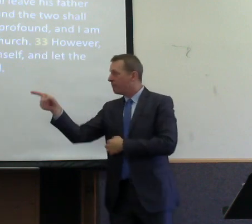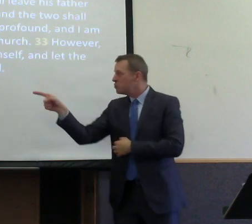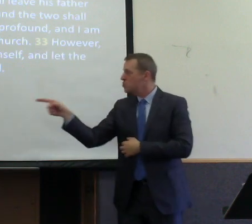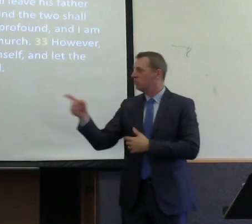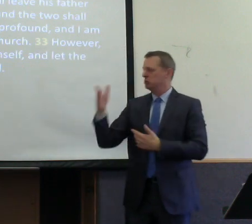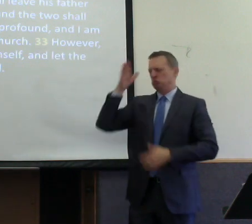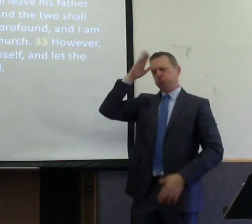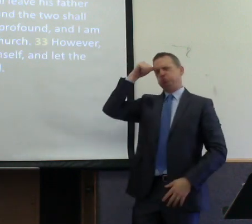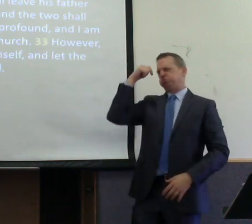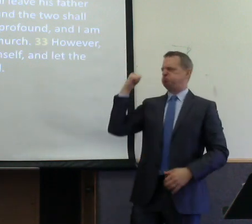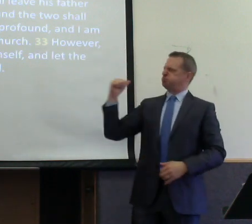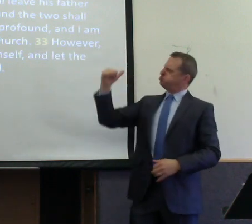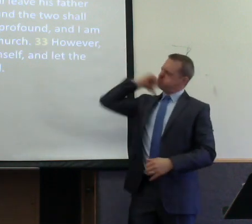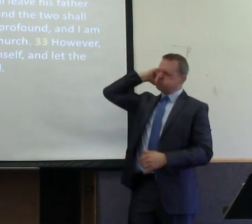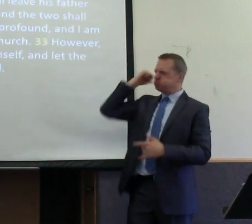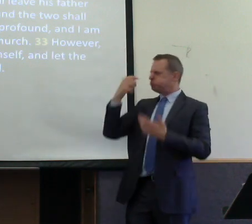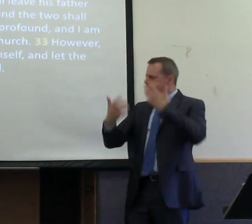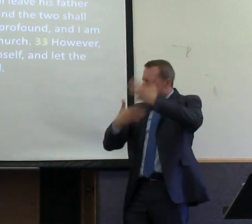world? Until all of you become